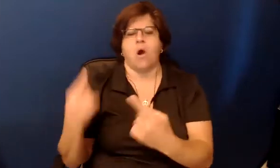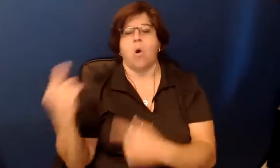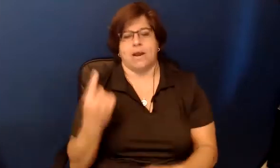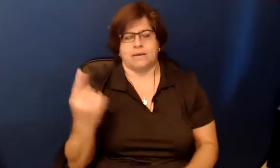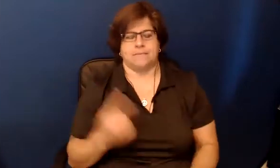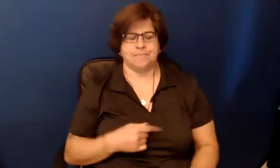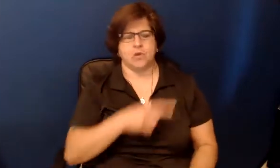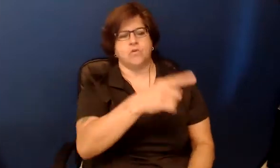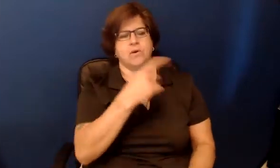And